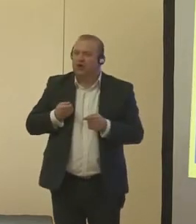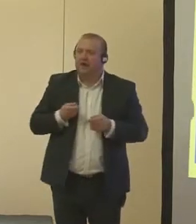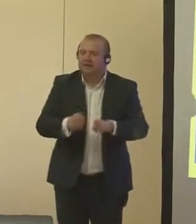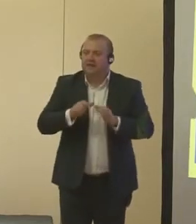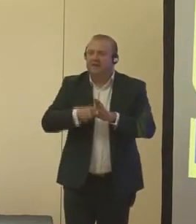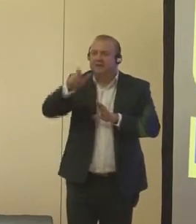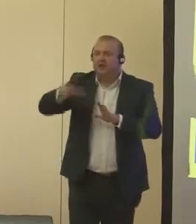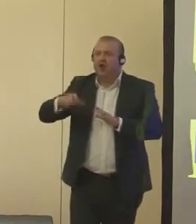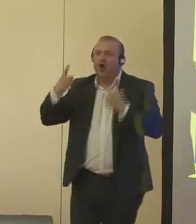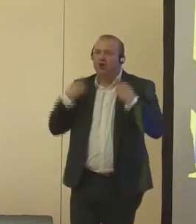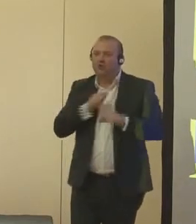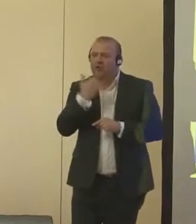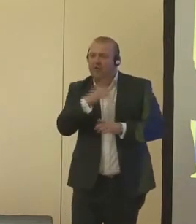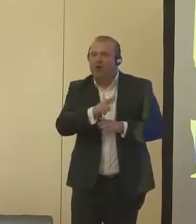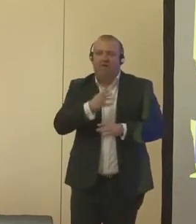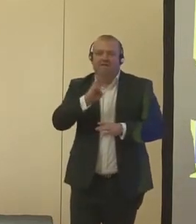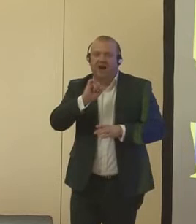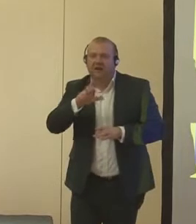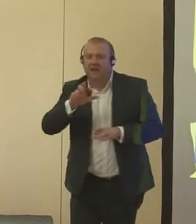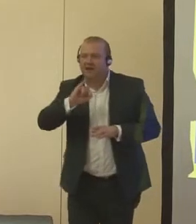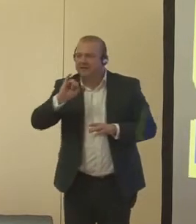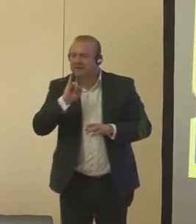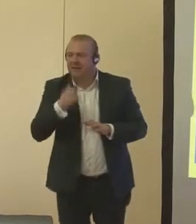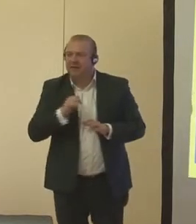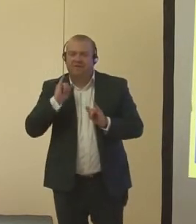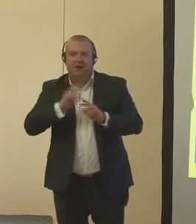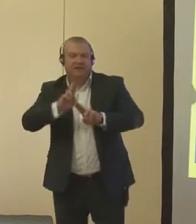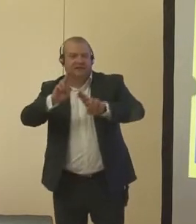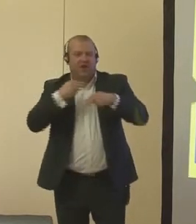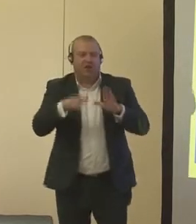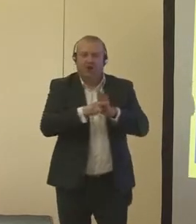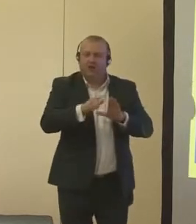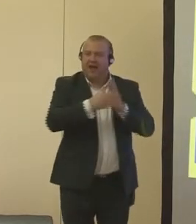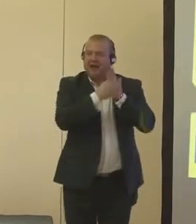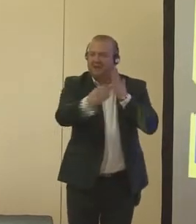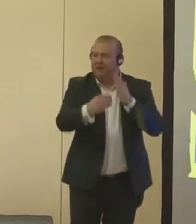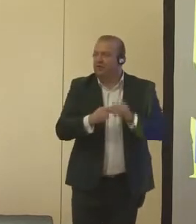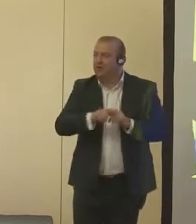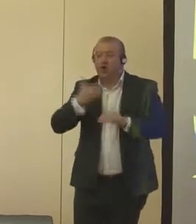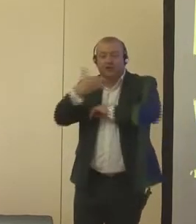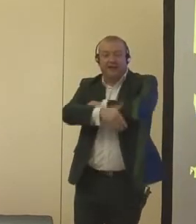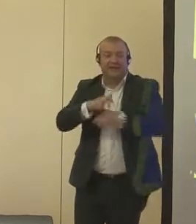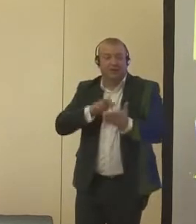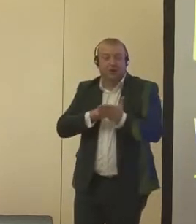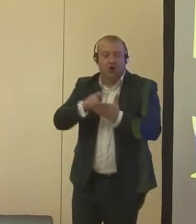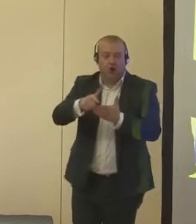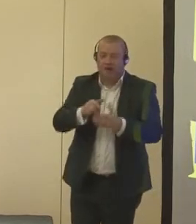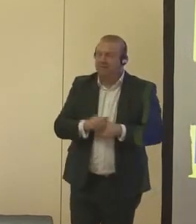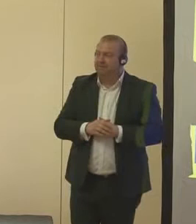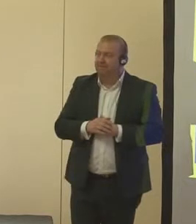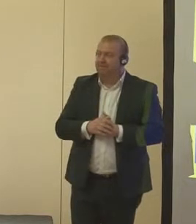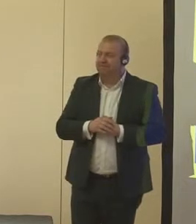feed back what we have to our experts. And as a last step, when we're all very happy with what we have, we'll